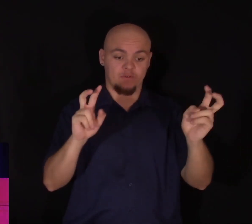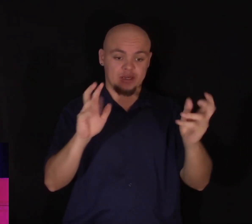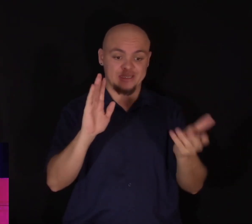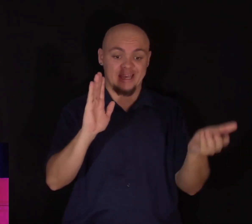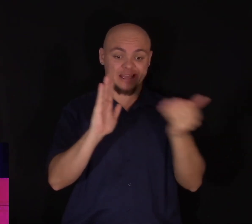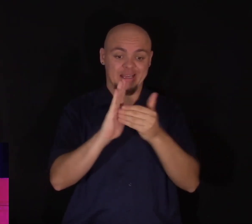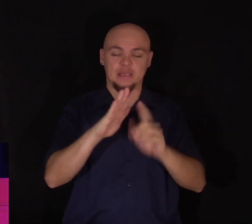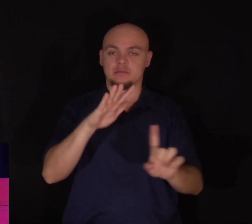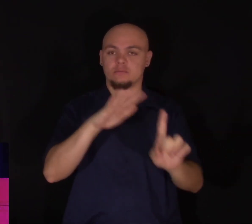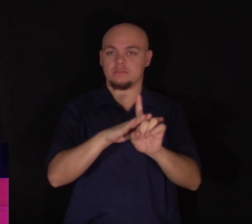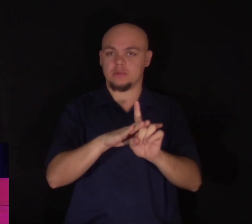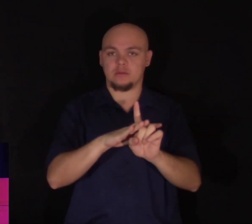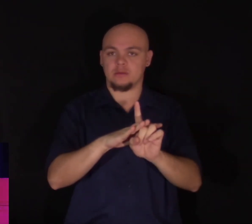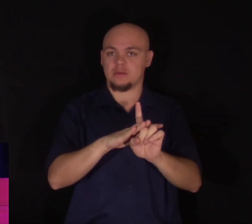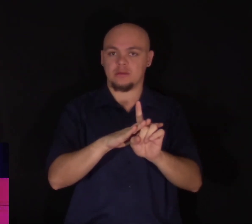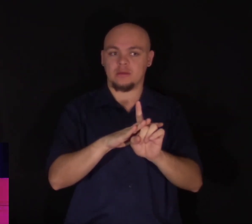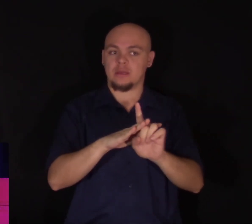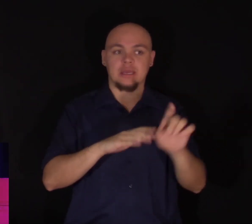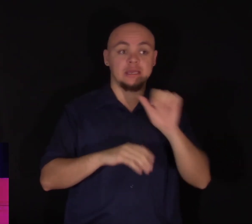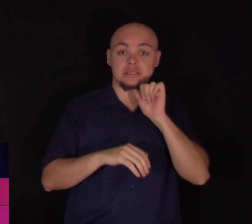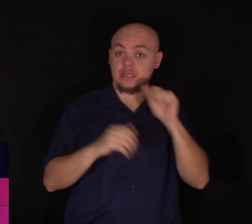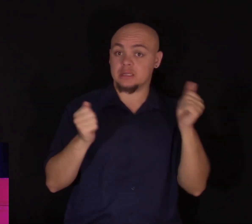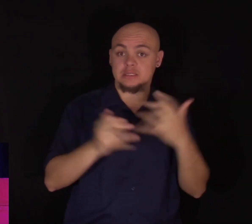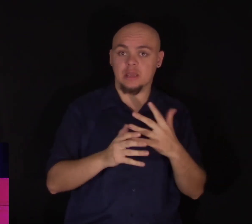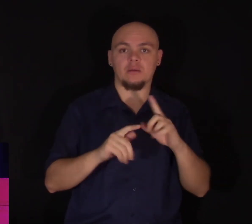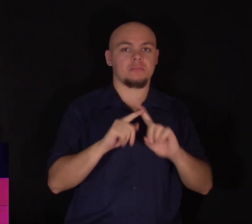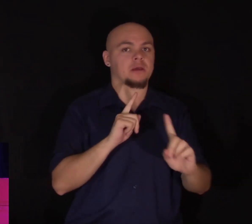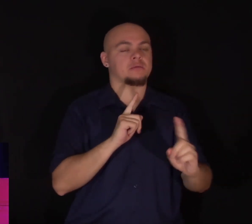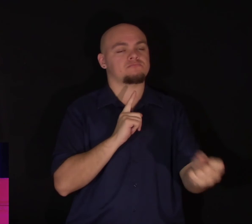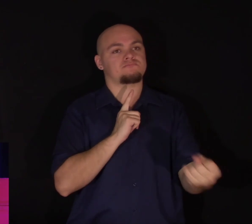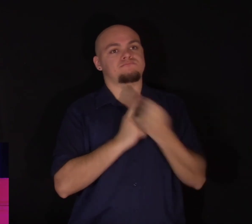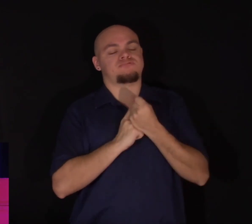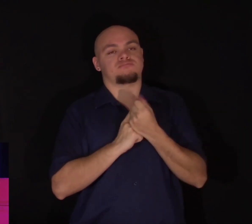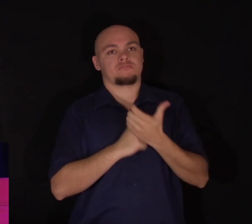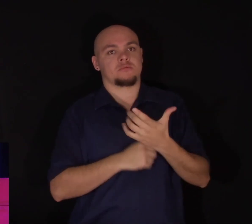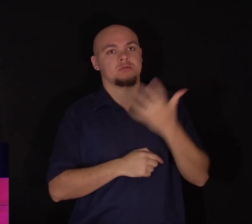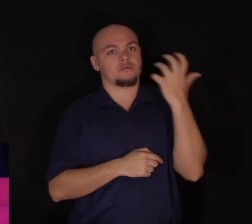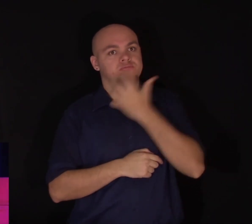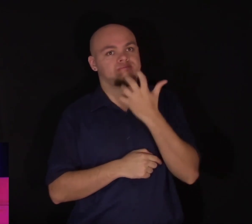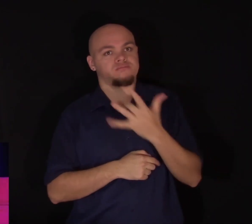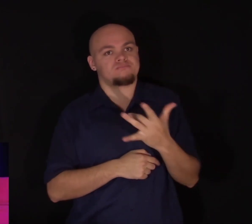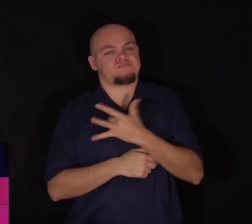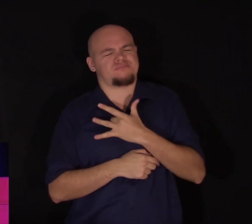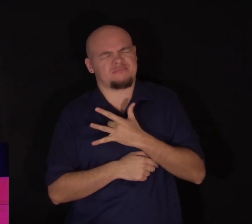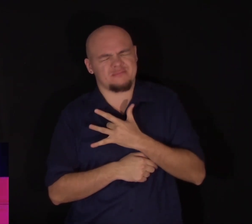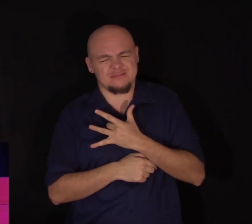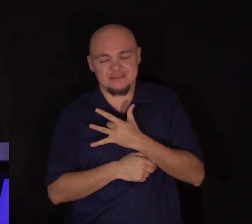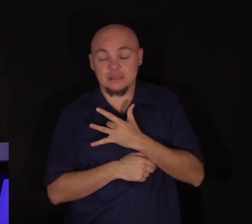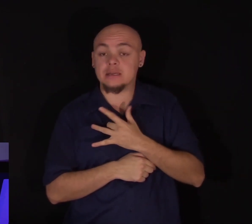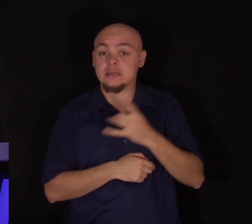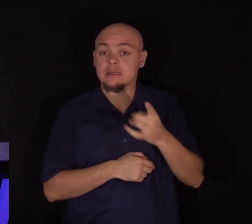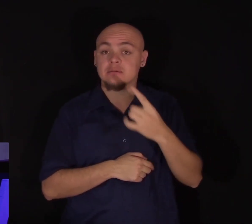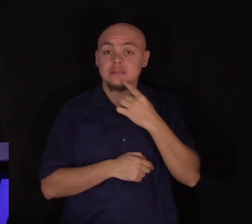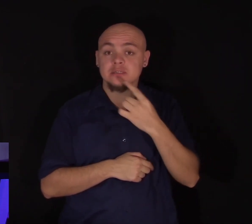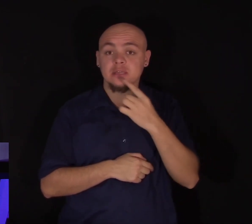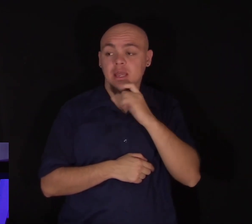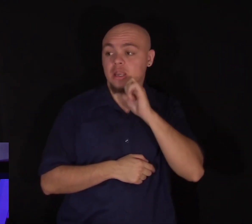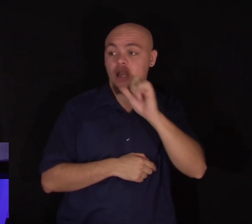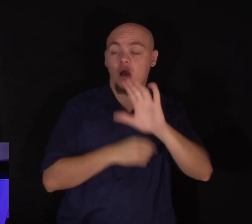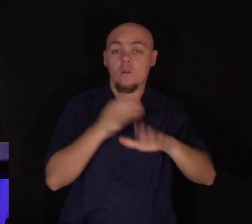again, and it's not the scariest I've dealt with, but it is the most effective at derailing this important conversation, and it will say this. It will say, not all